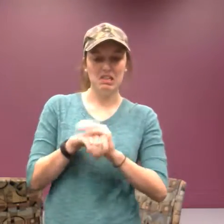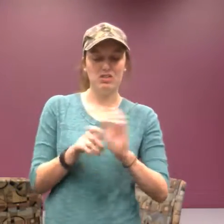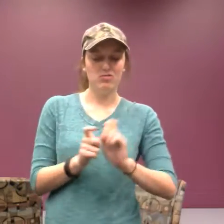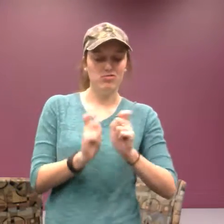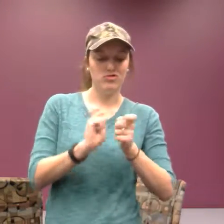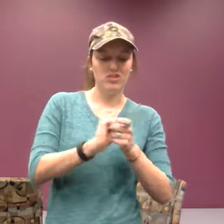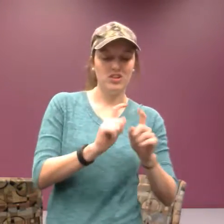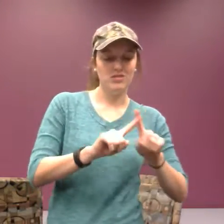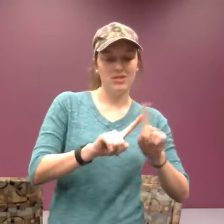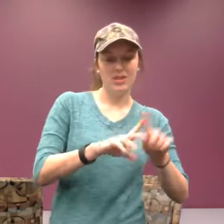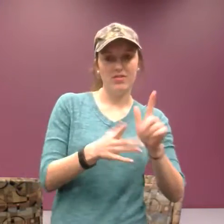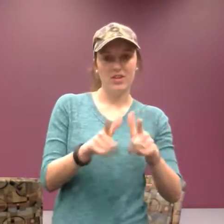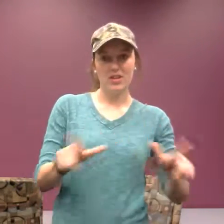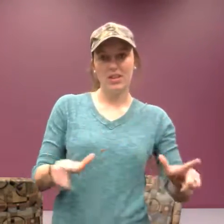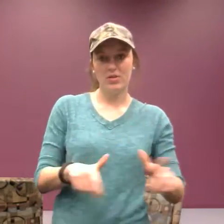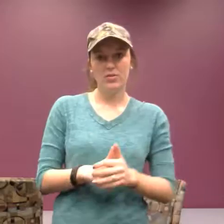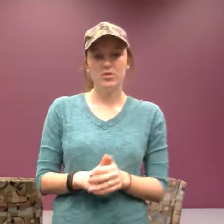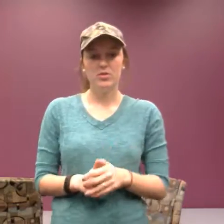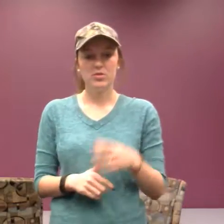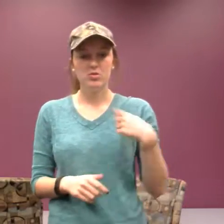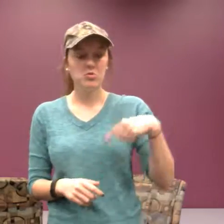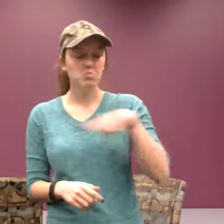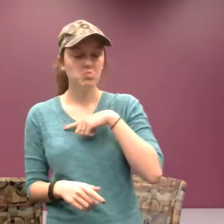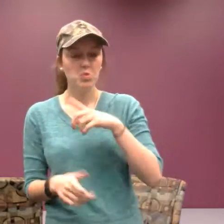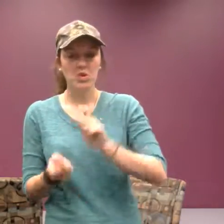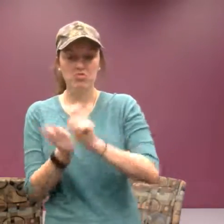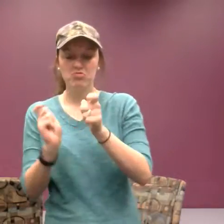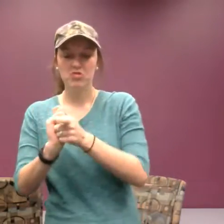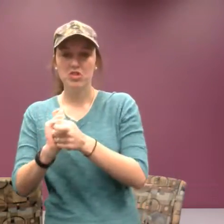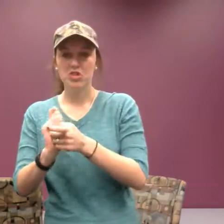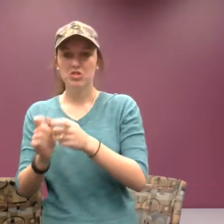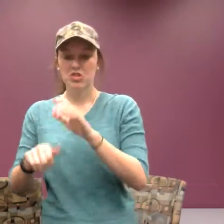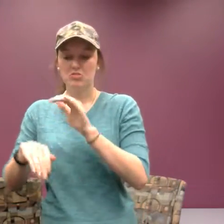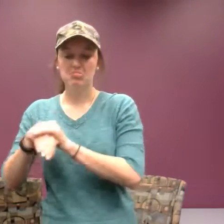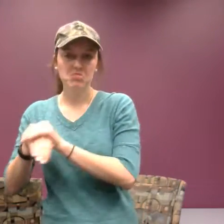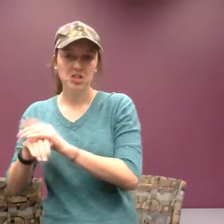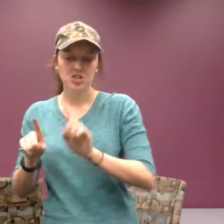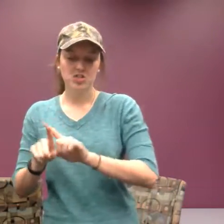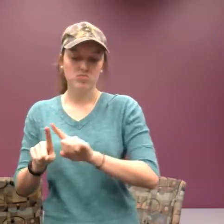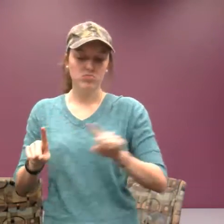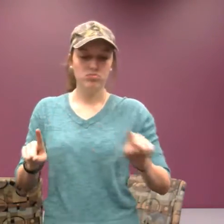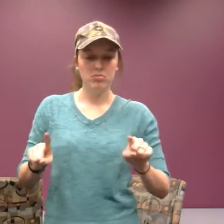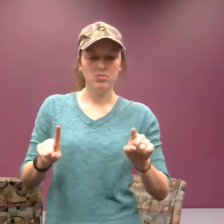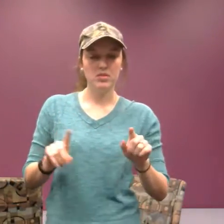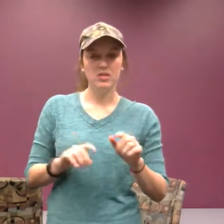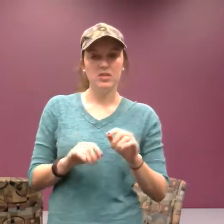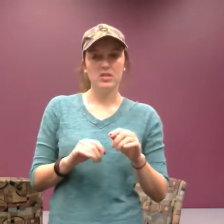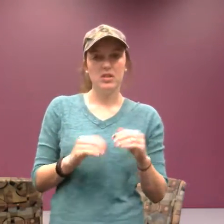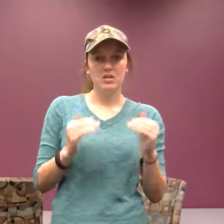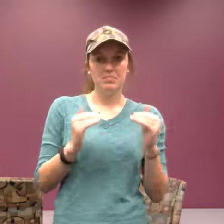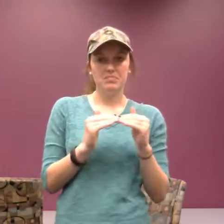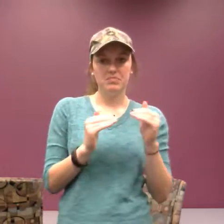algebra. So we're going to use letters and so forth, but they're not necessarily going to be words. And